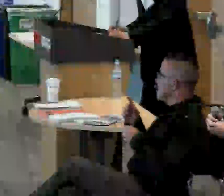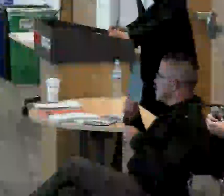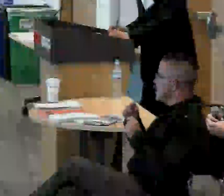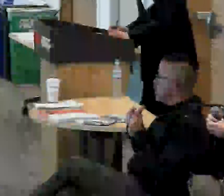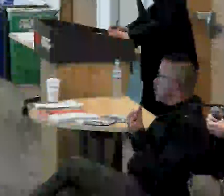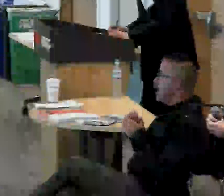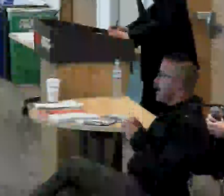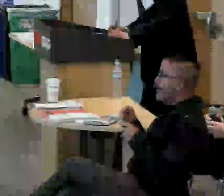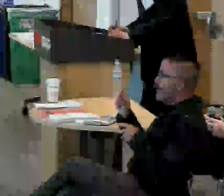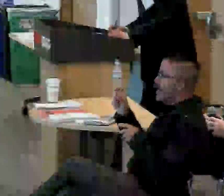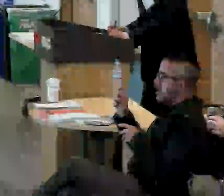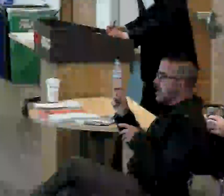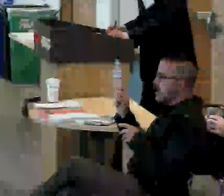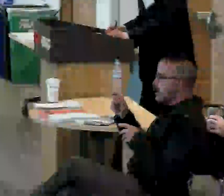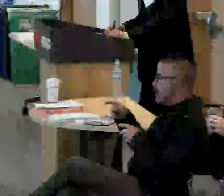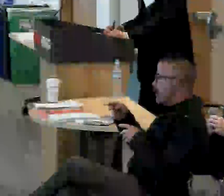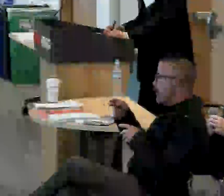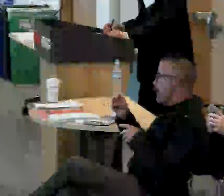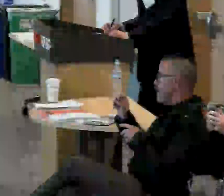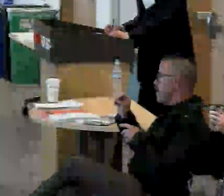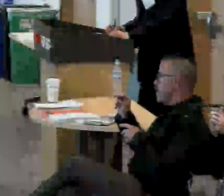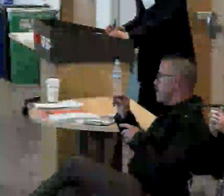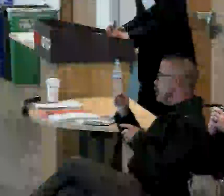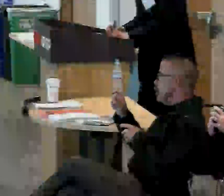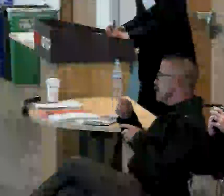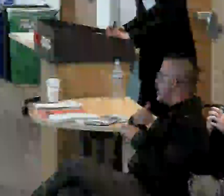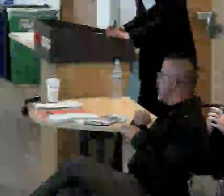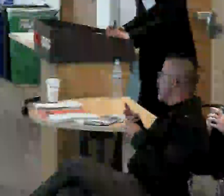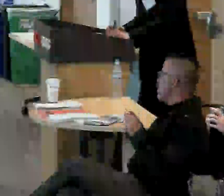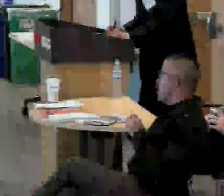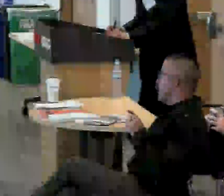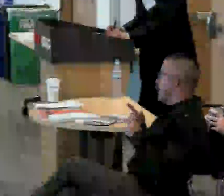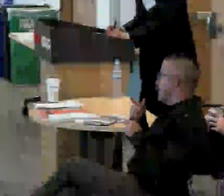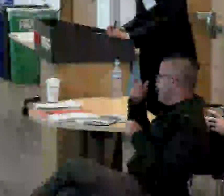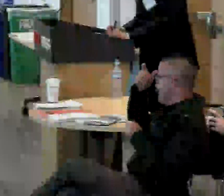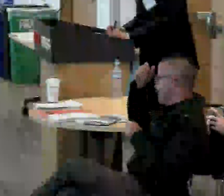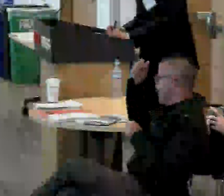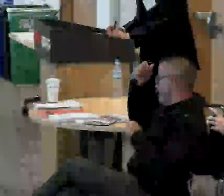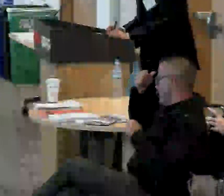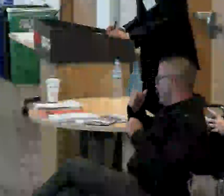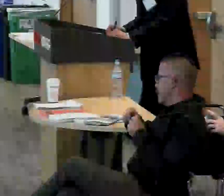So, but there are a few more. I'll just have to go back and get them for you.